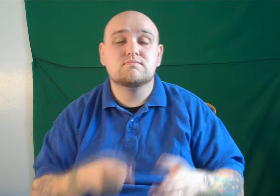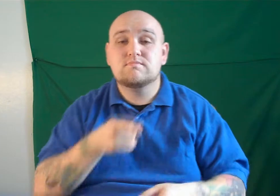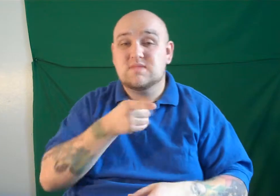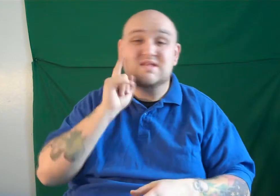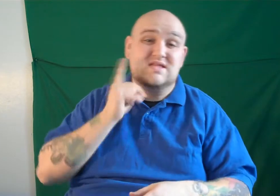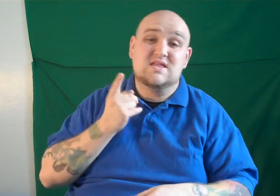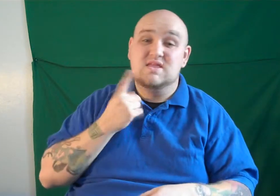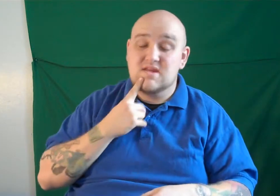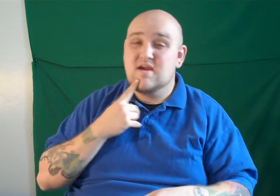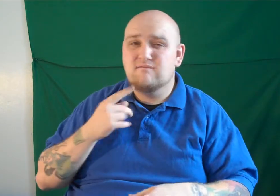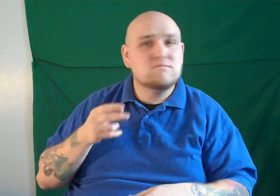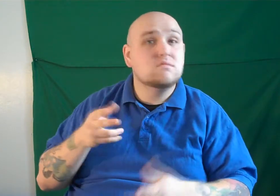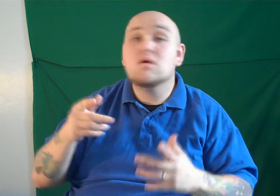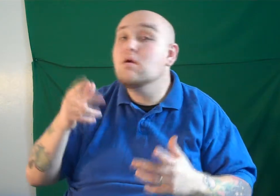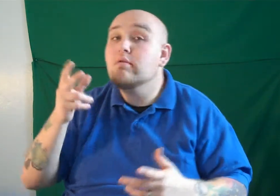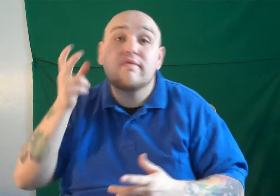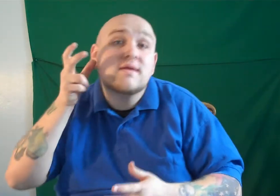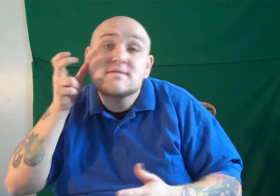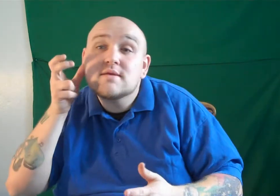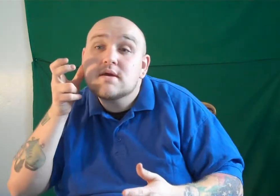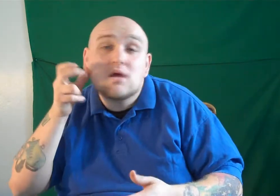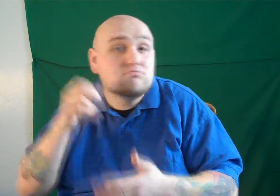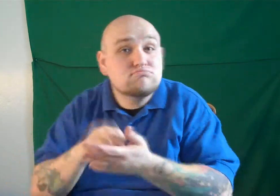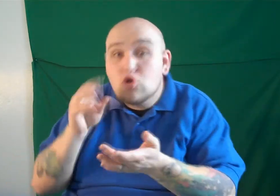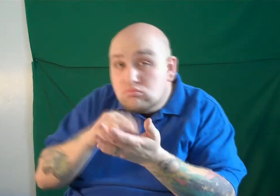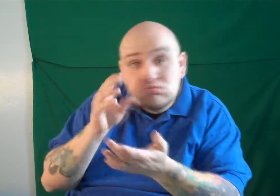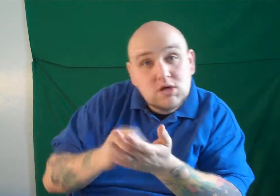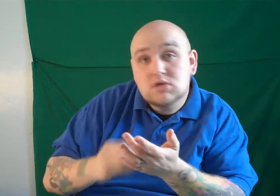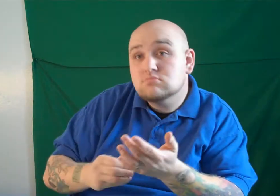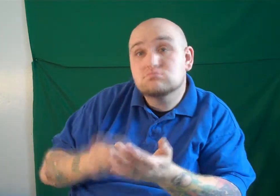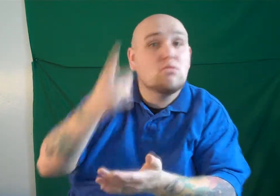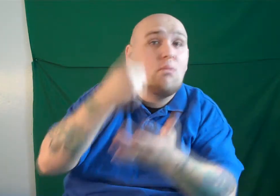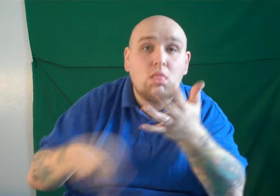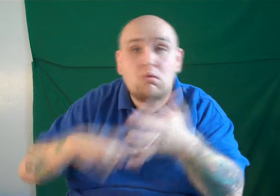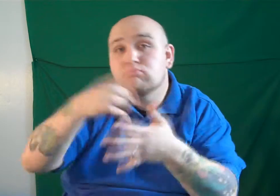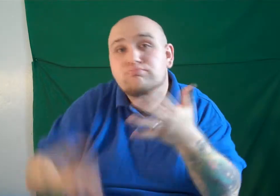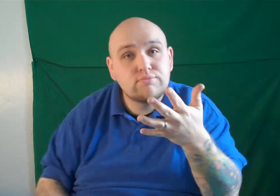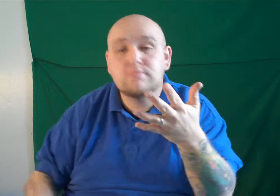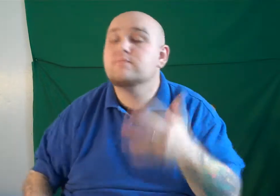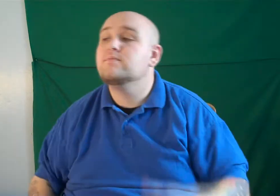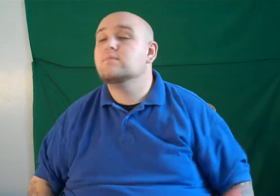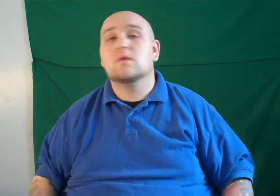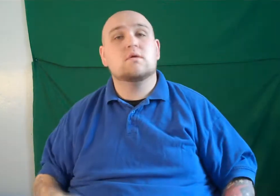just listening? Are they trying to learn something? So those are considerations that you'll consider, that you'll think about